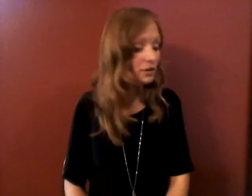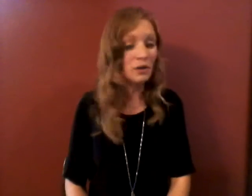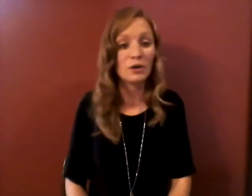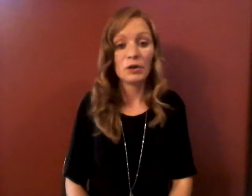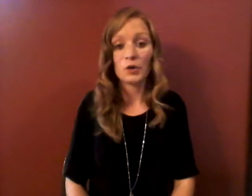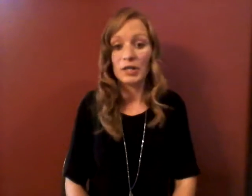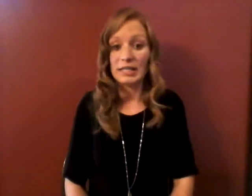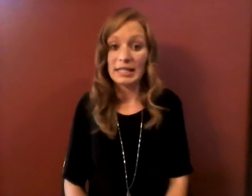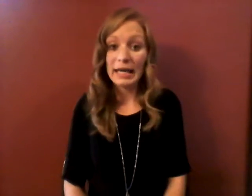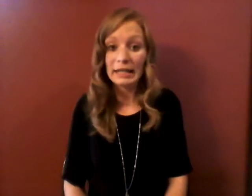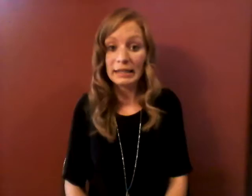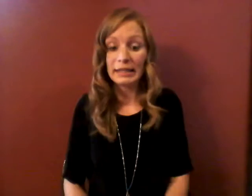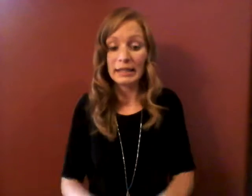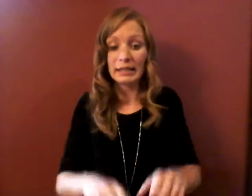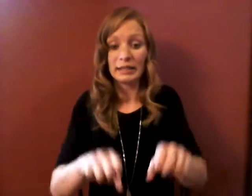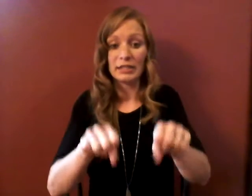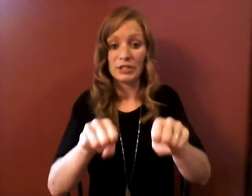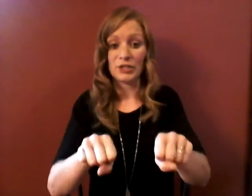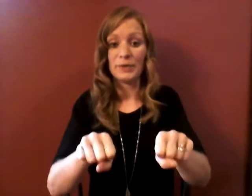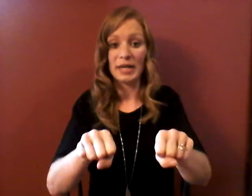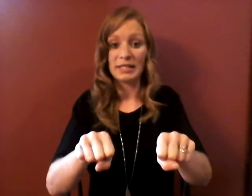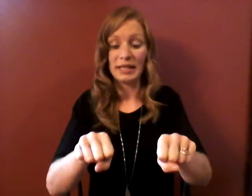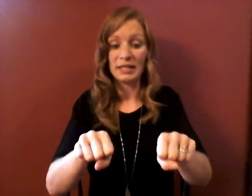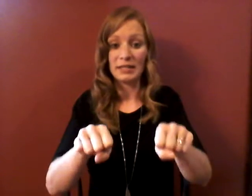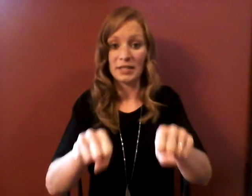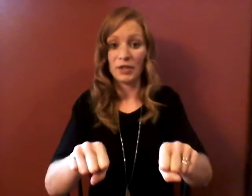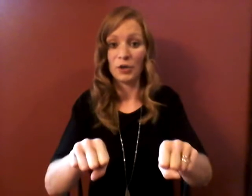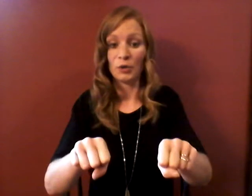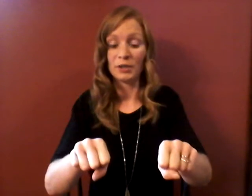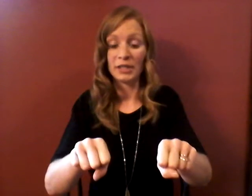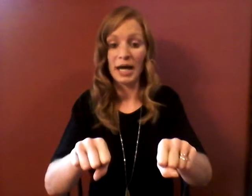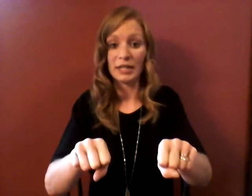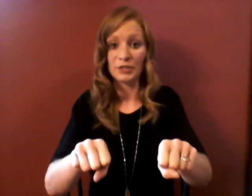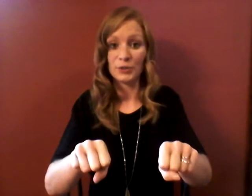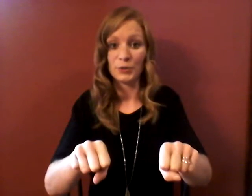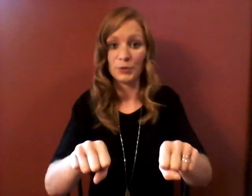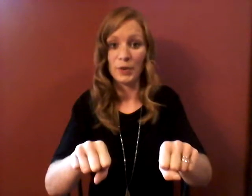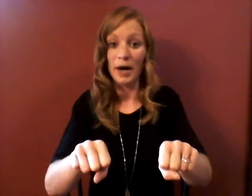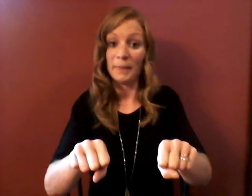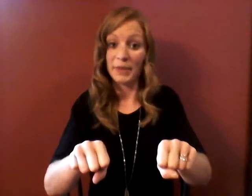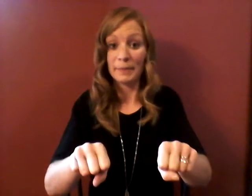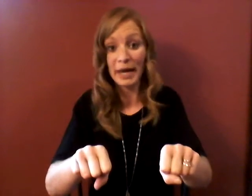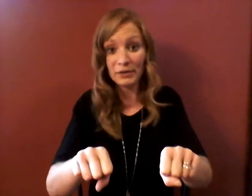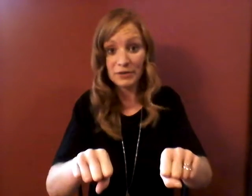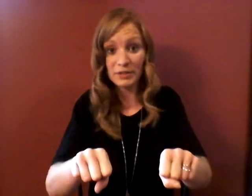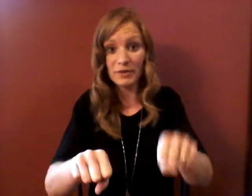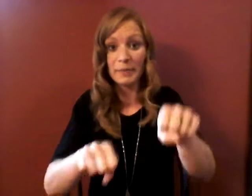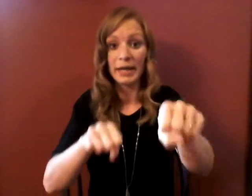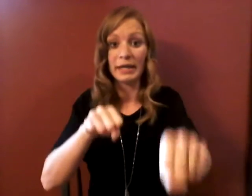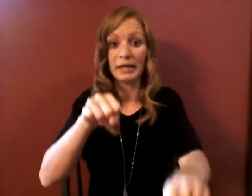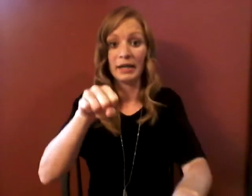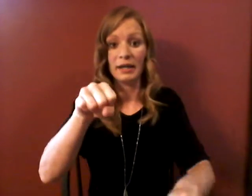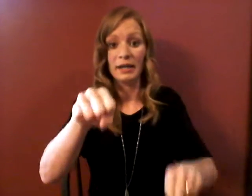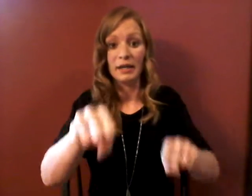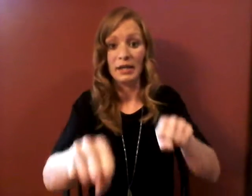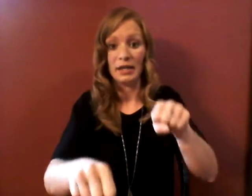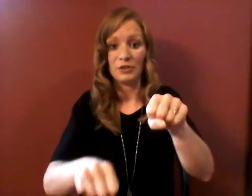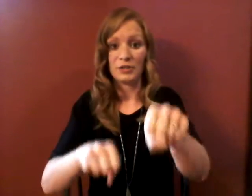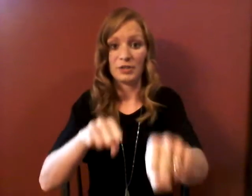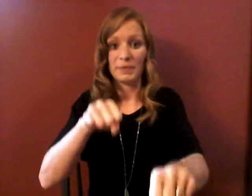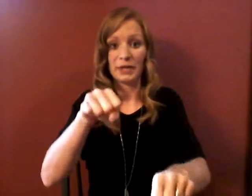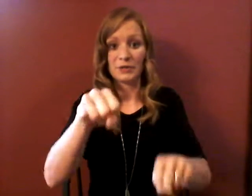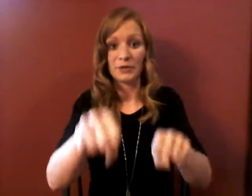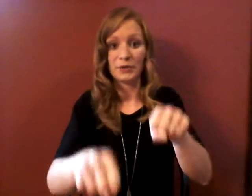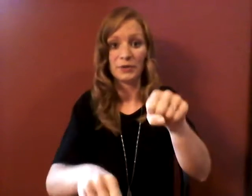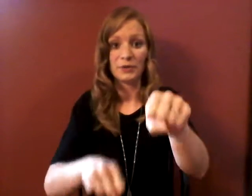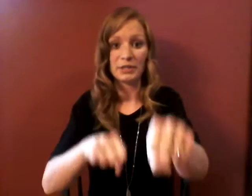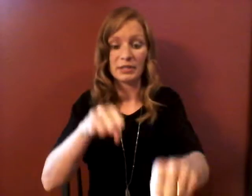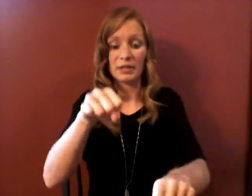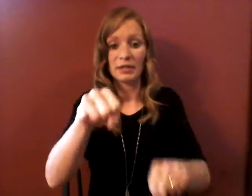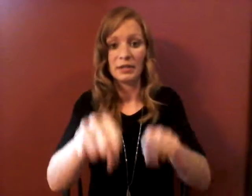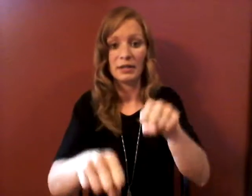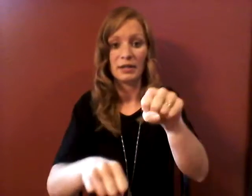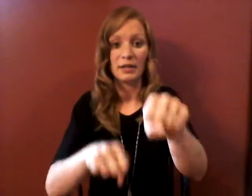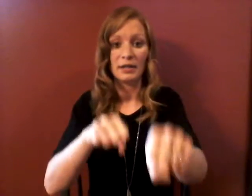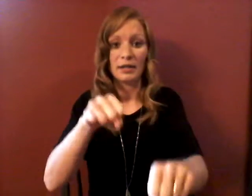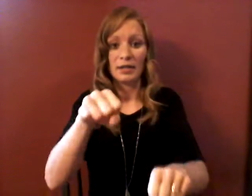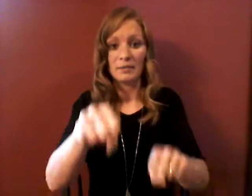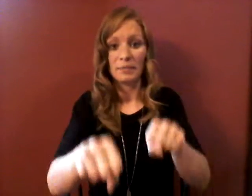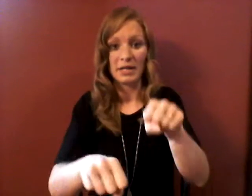Bicycle or cycling, it's two S hands, like you're holding on to the pedals of a bike, and you just make circles.